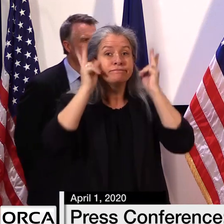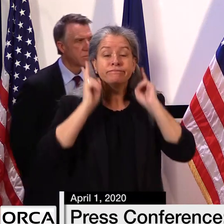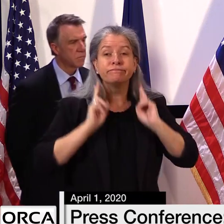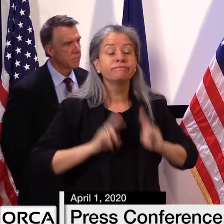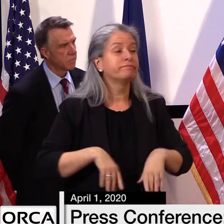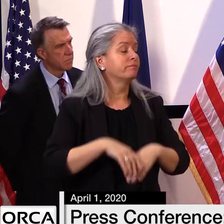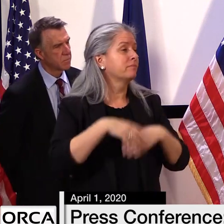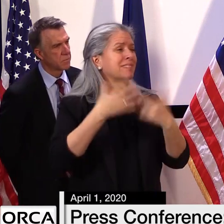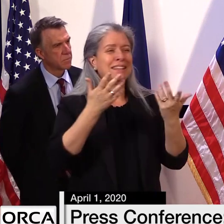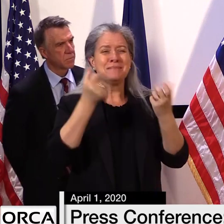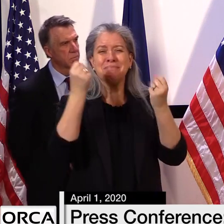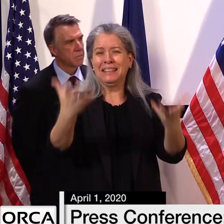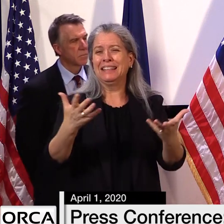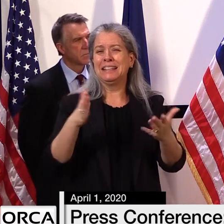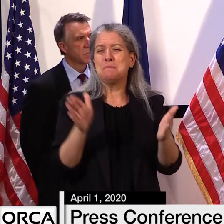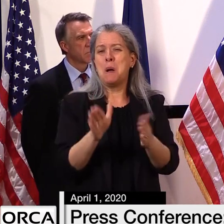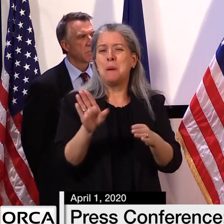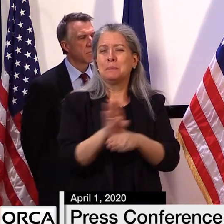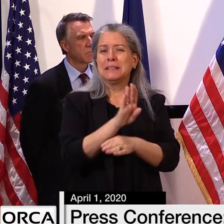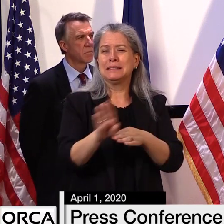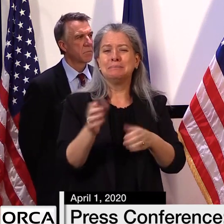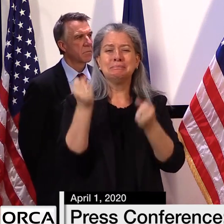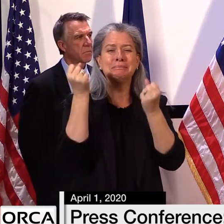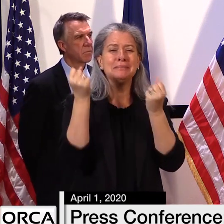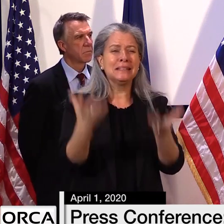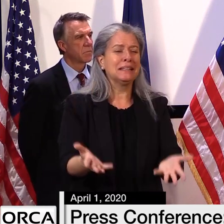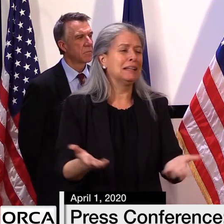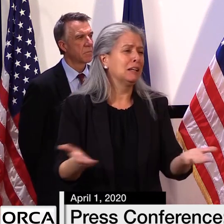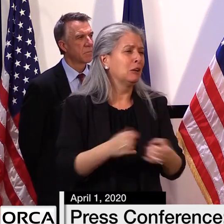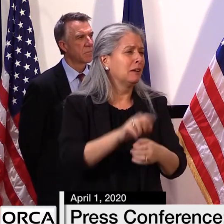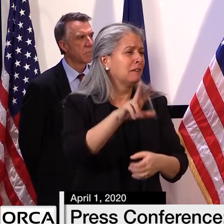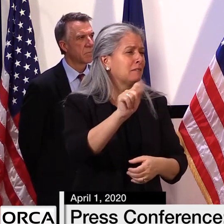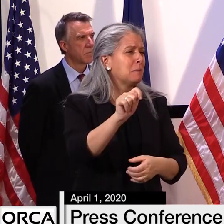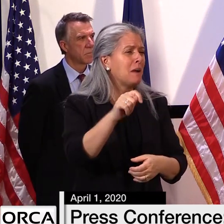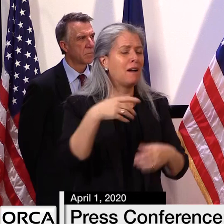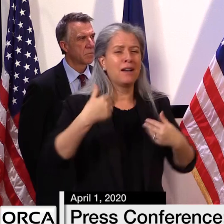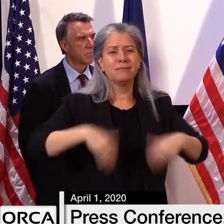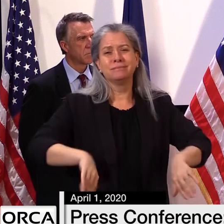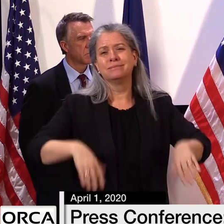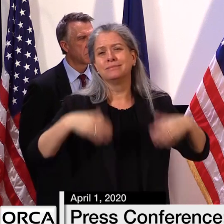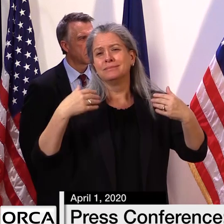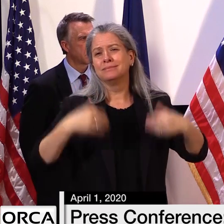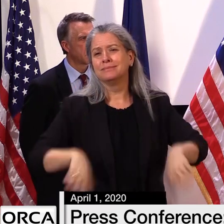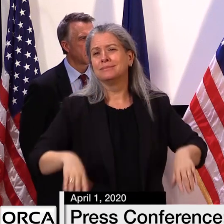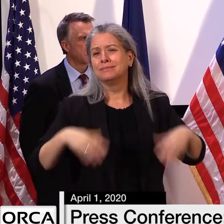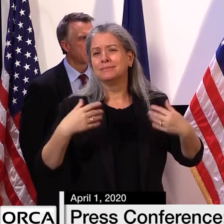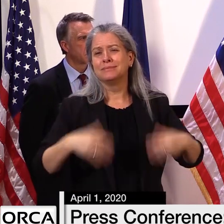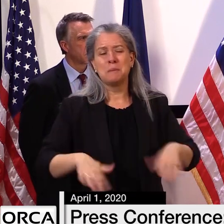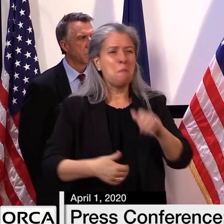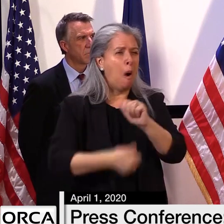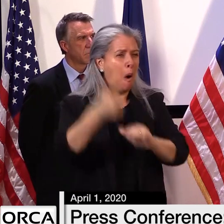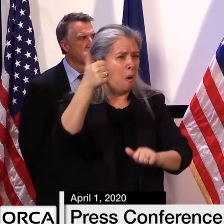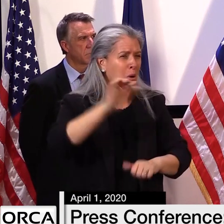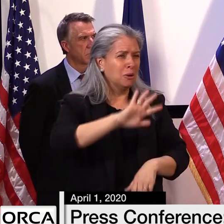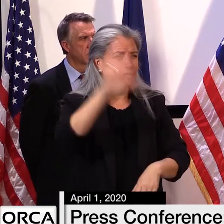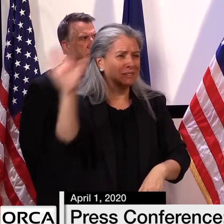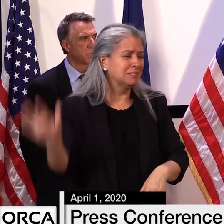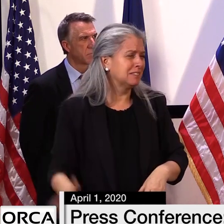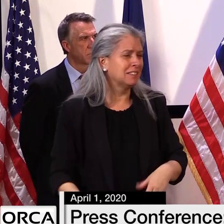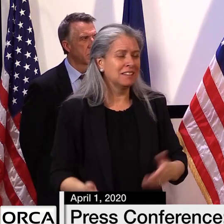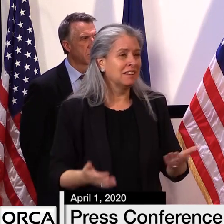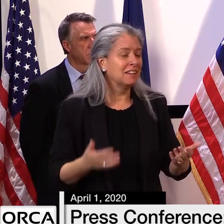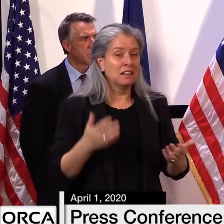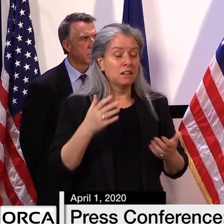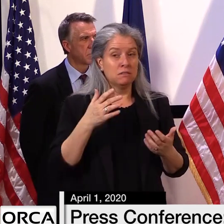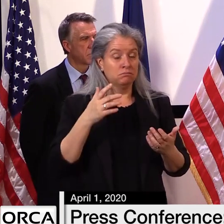salon. All the things that Vermonters do to keep body and soul together and provide services in their community. Those folks